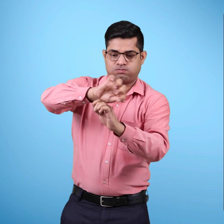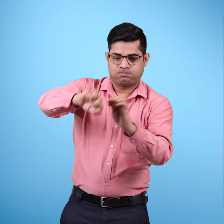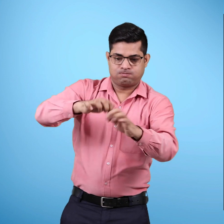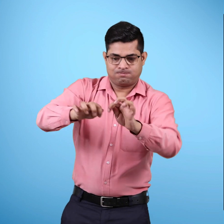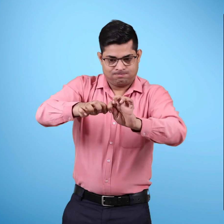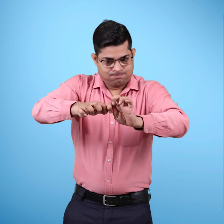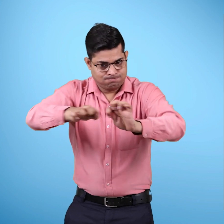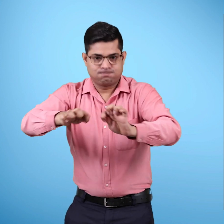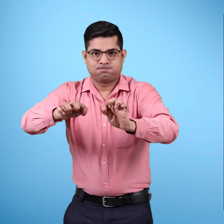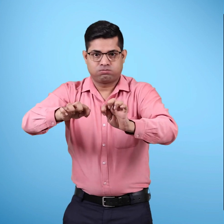and tie up its mouth